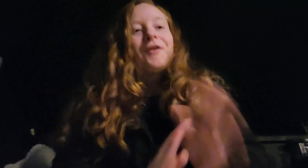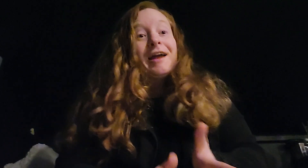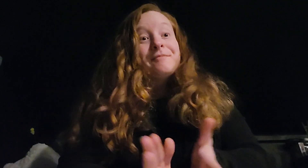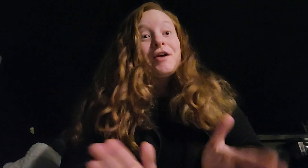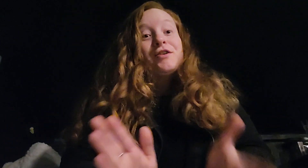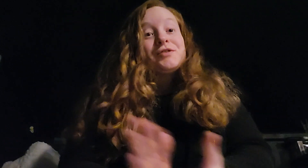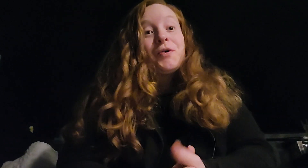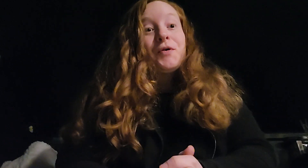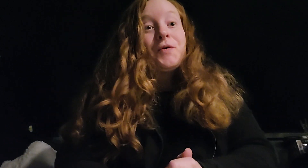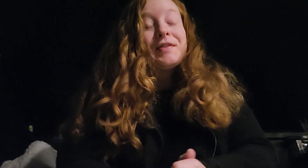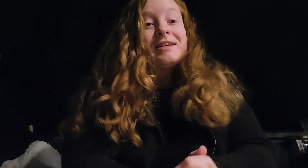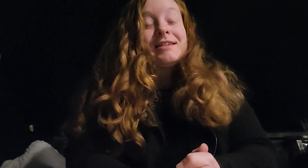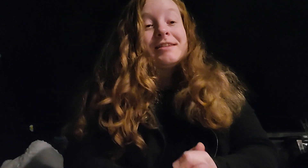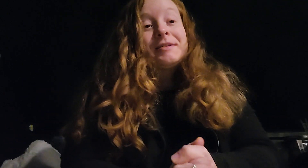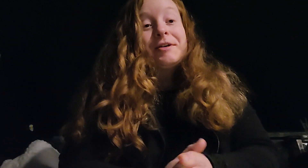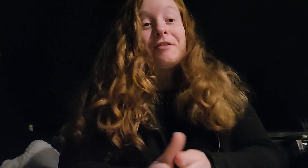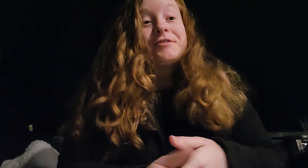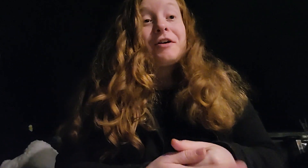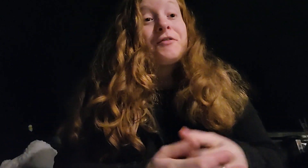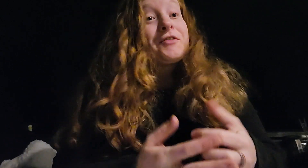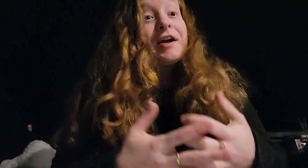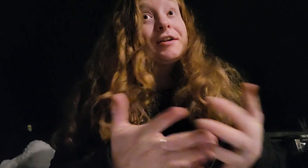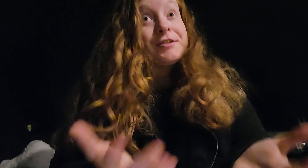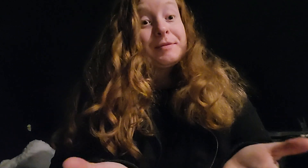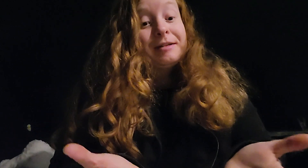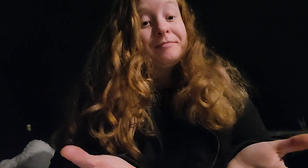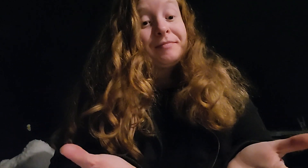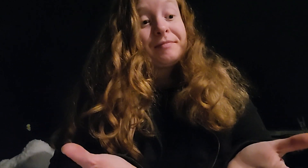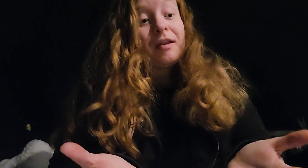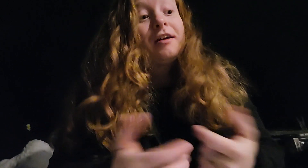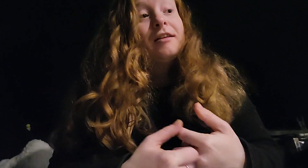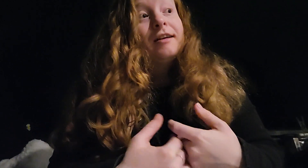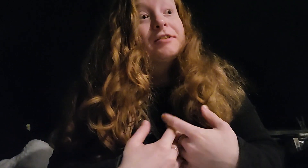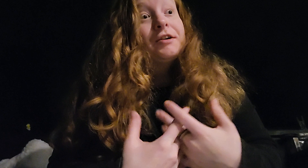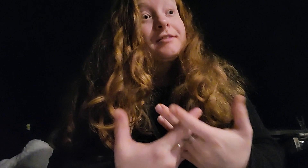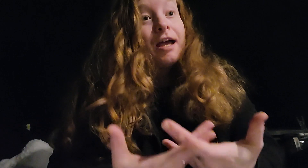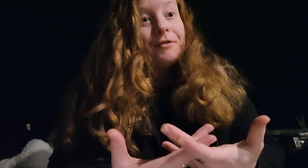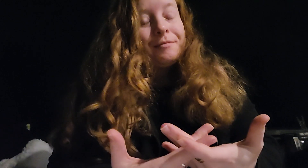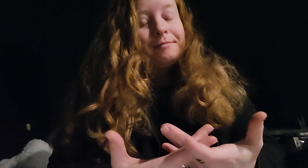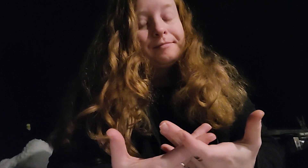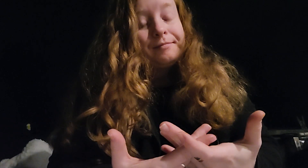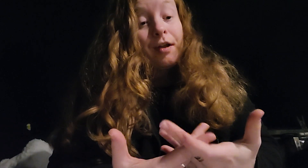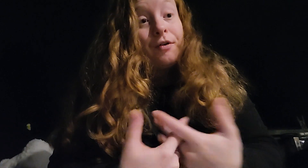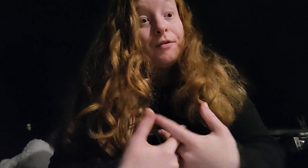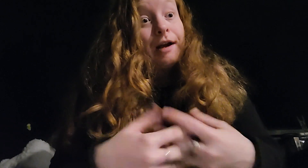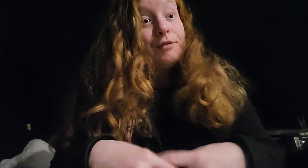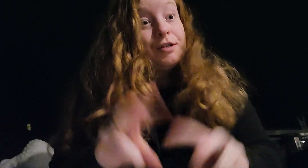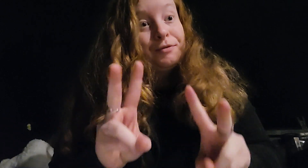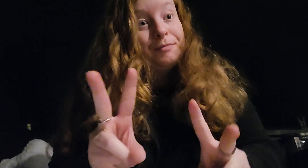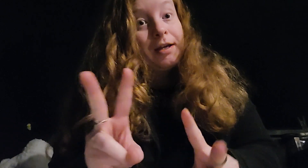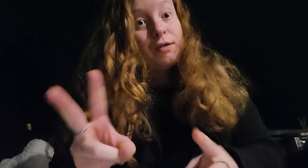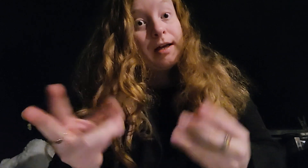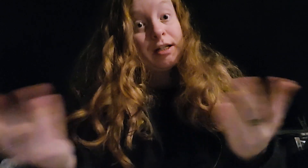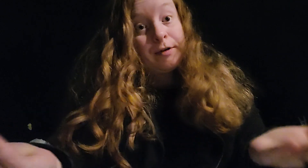Okay, so this is going to be another song for the Greatest Showman. It's called Tightrope, round 2, because we had a special